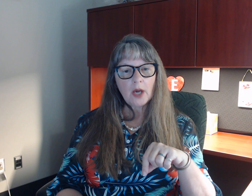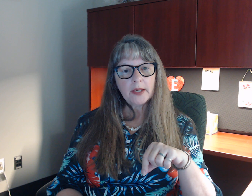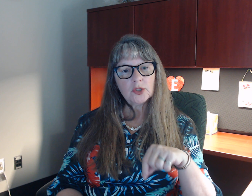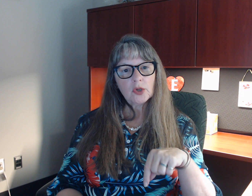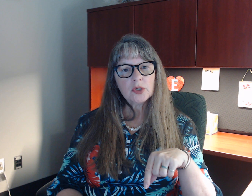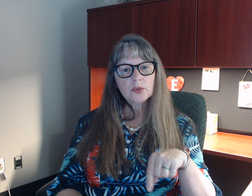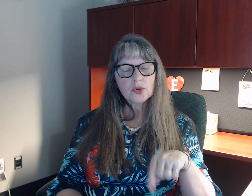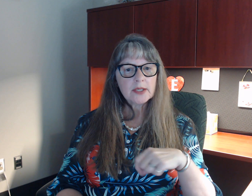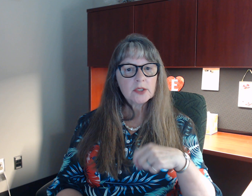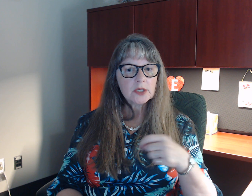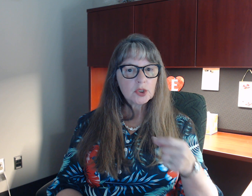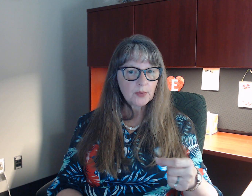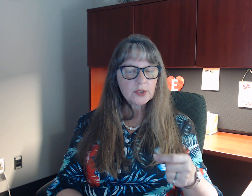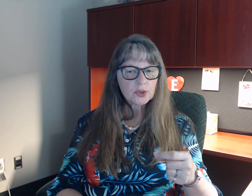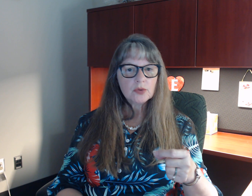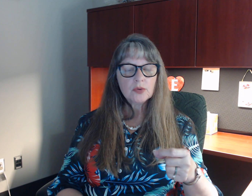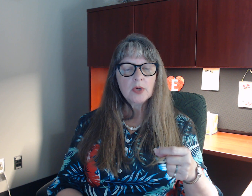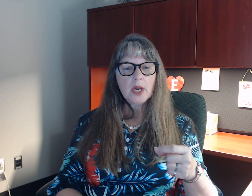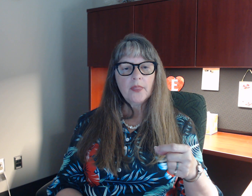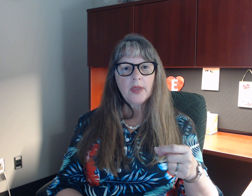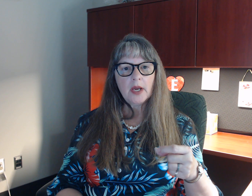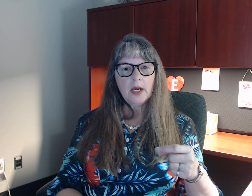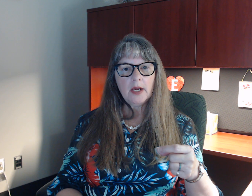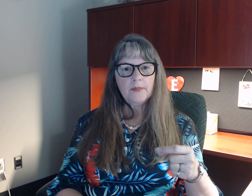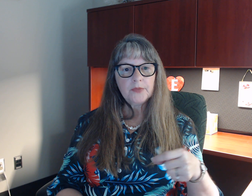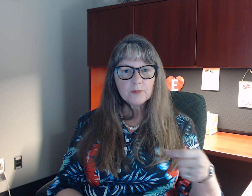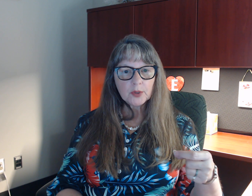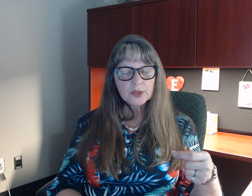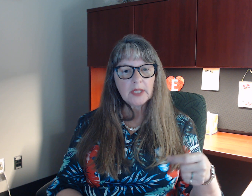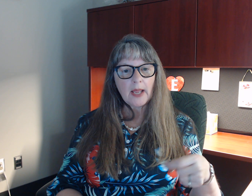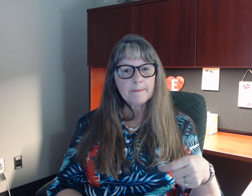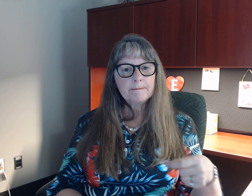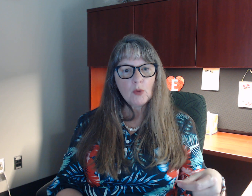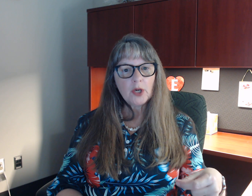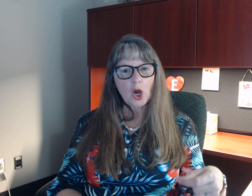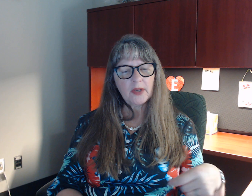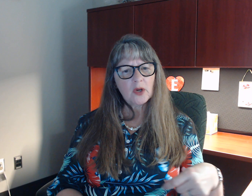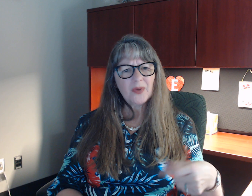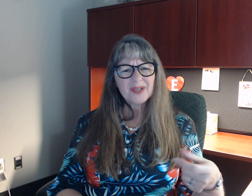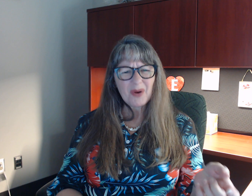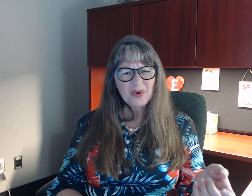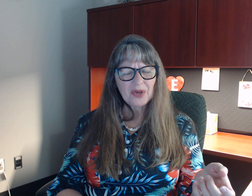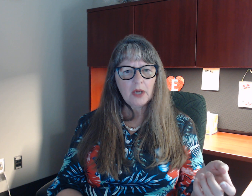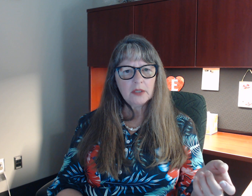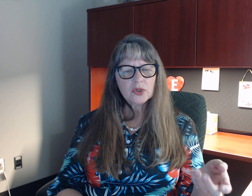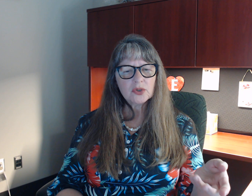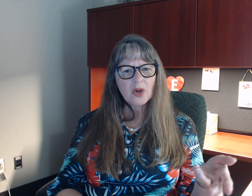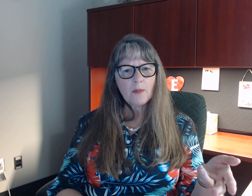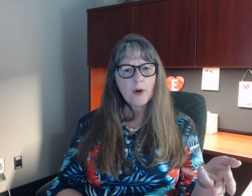And so she was trying to express to the deaf person like polka dot, and they go, "What's a polka dot?" And she goes, polka